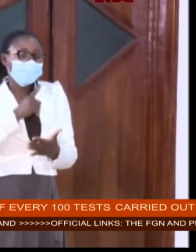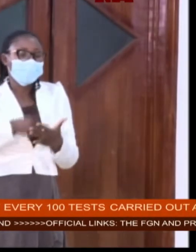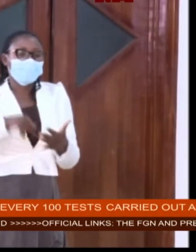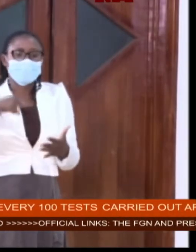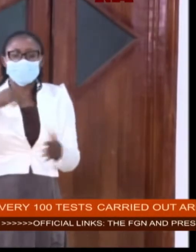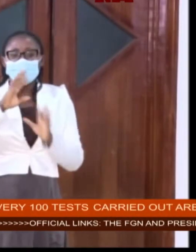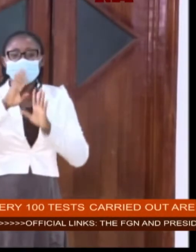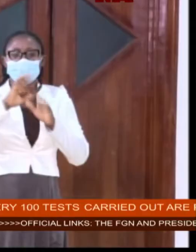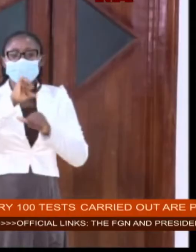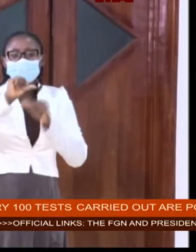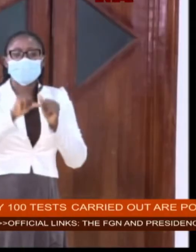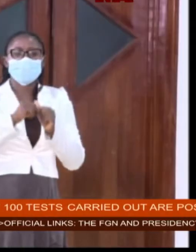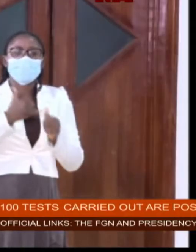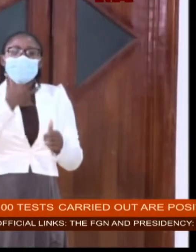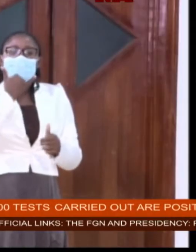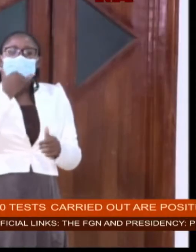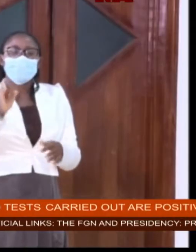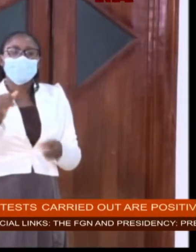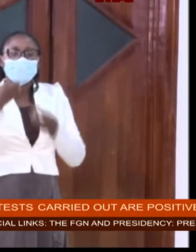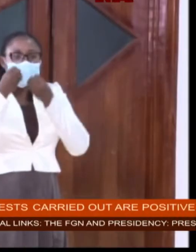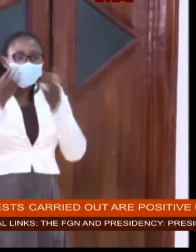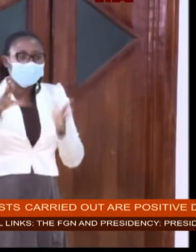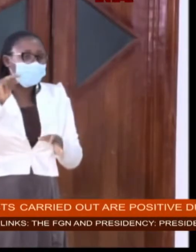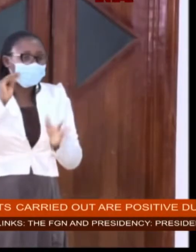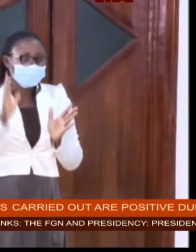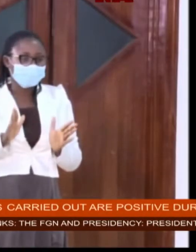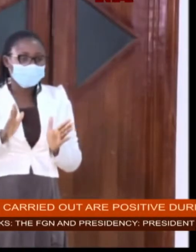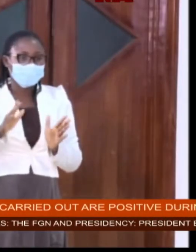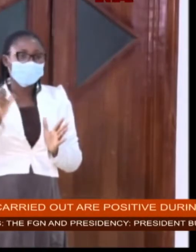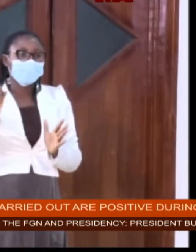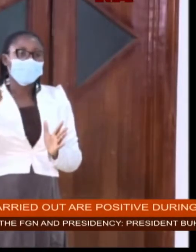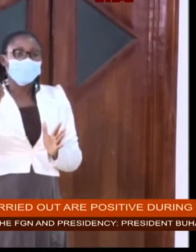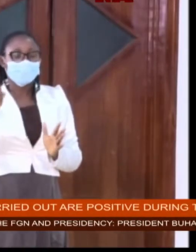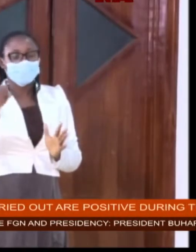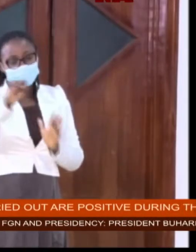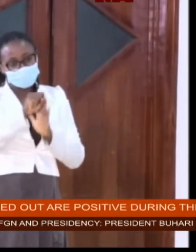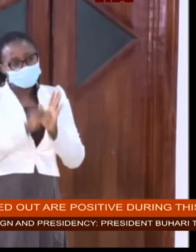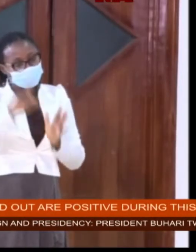sir. A state governor is on national television